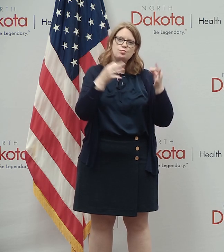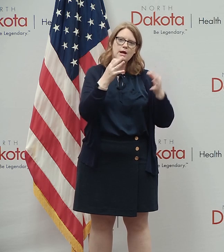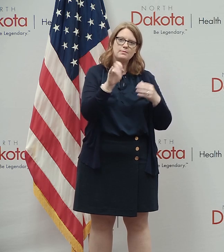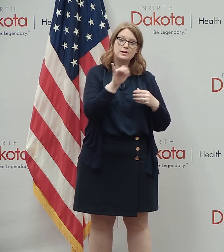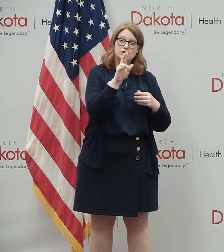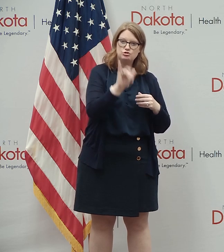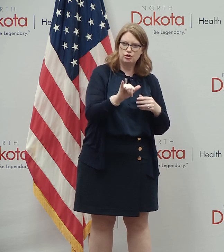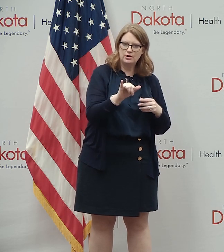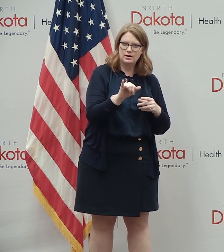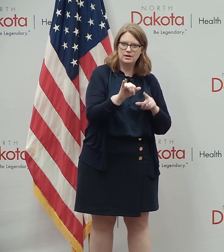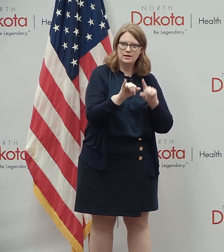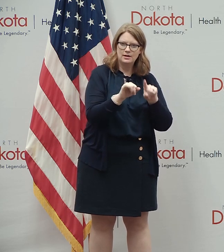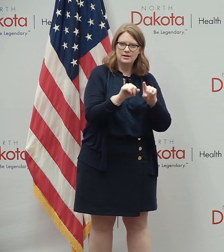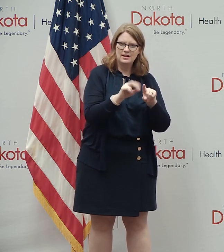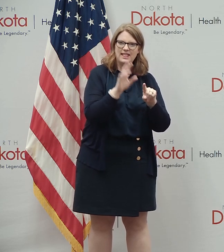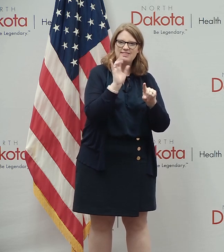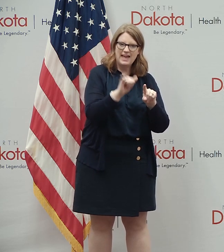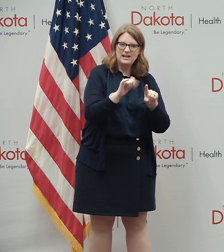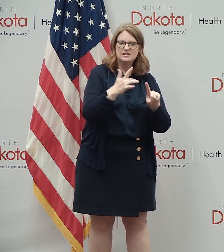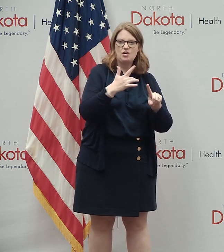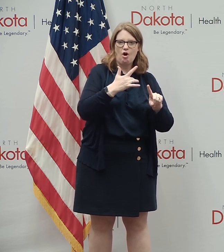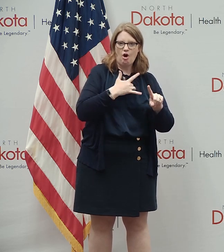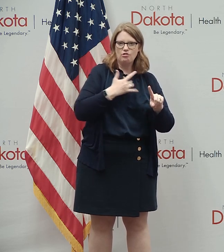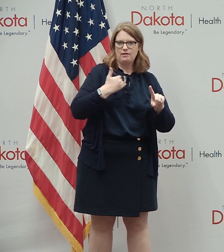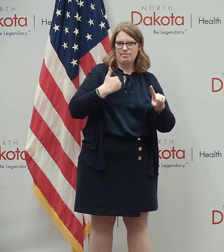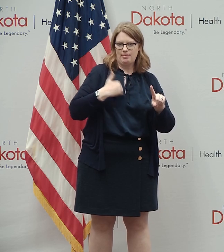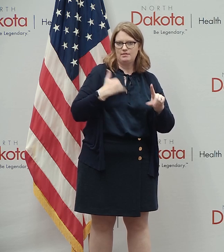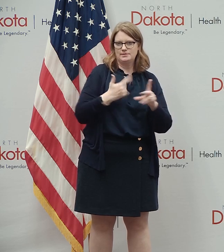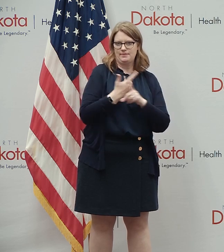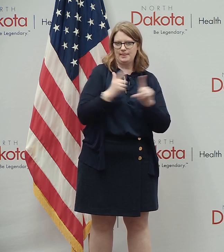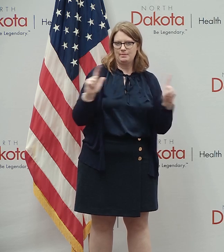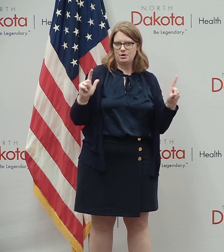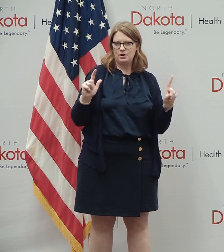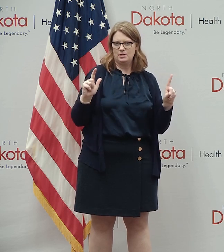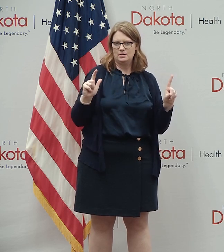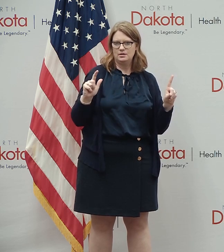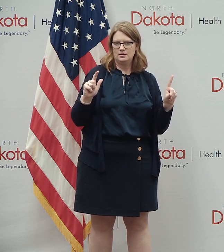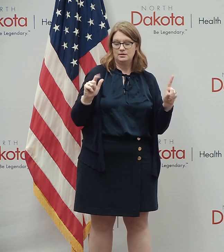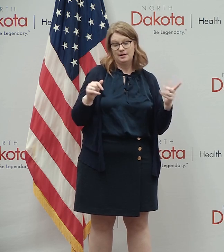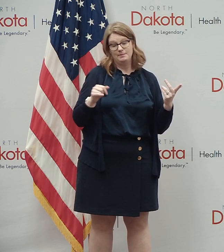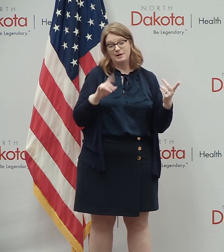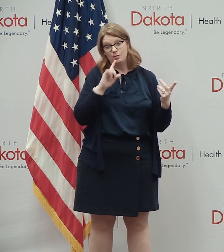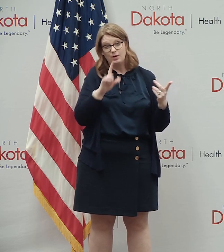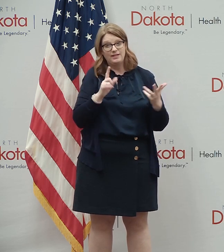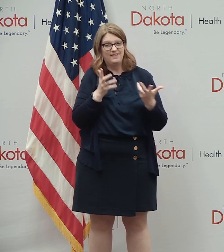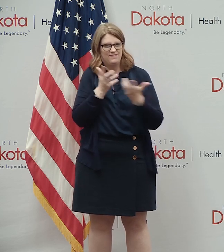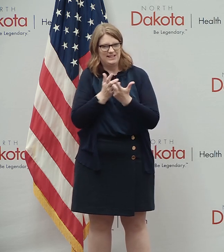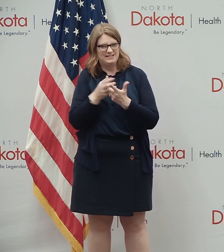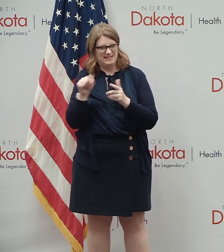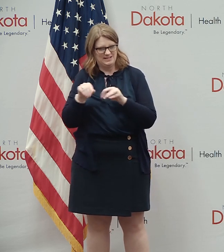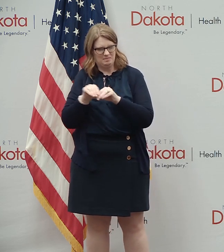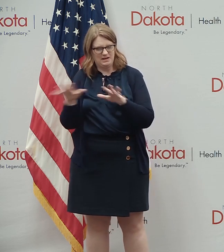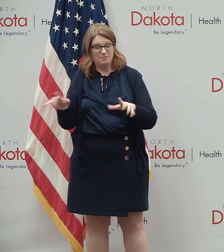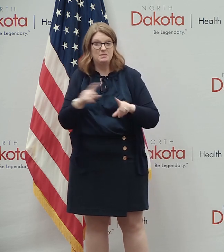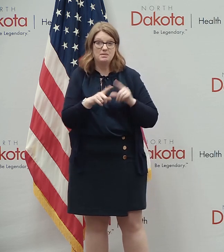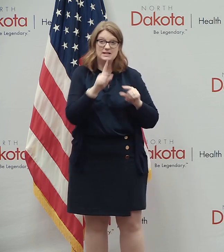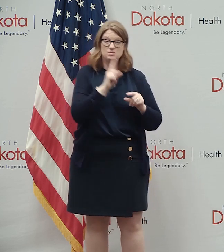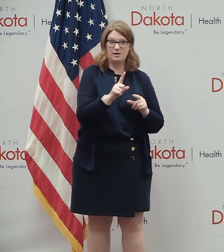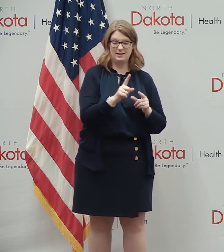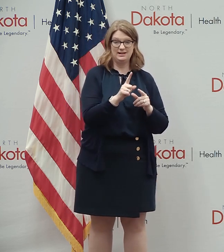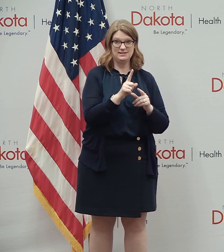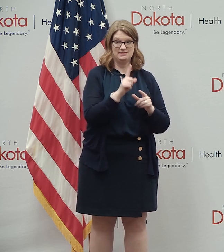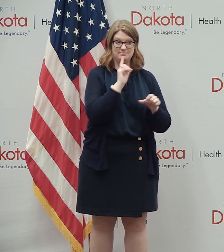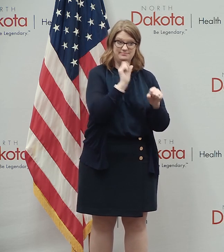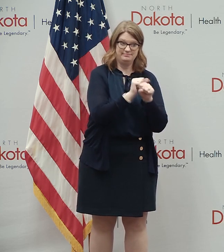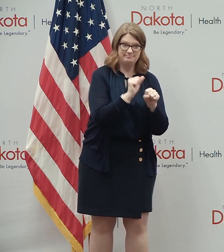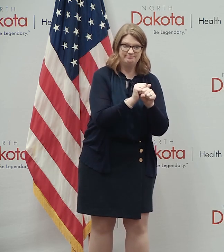jury is at the heart and lungs of our liberty, and it kind of fits the pandemic that we're in right now. Again, the